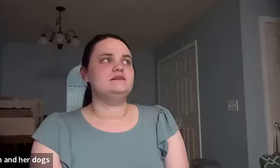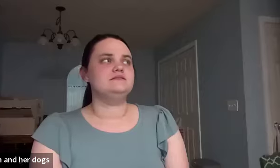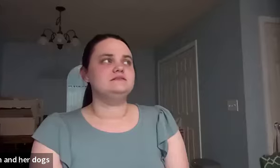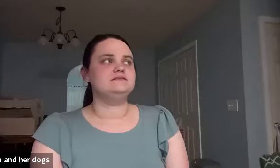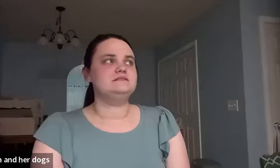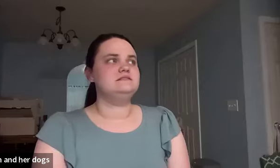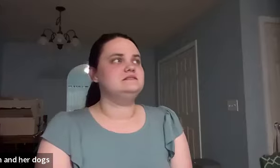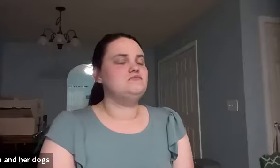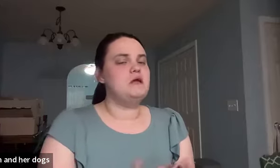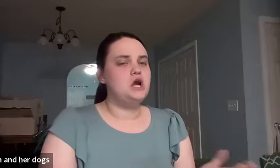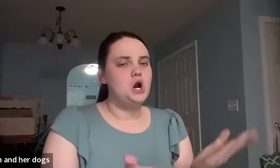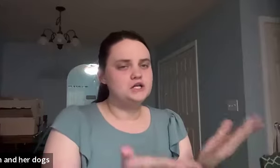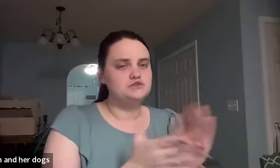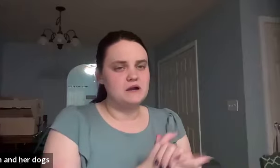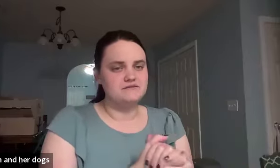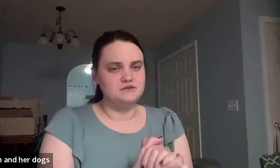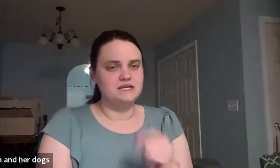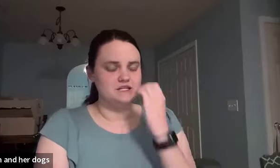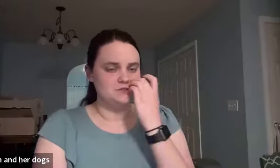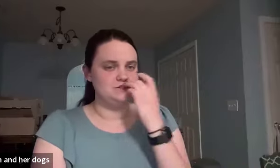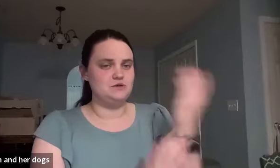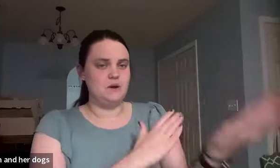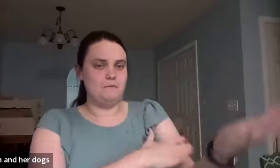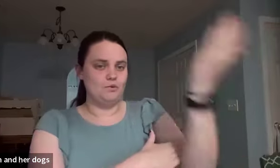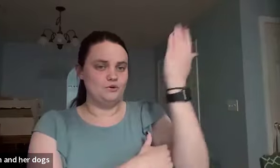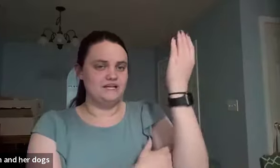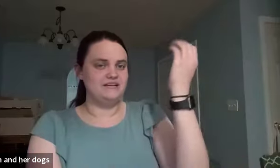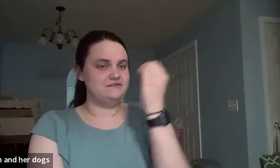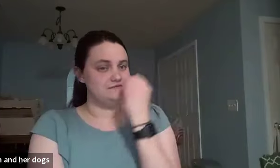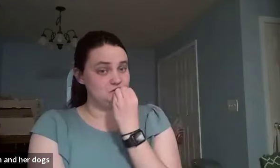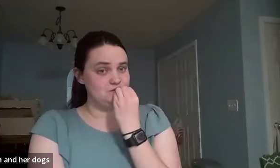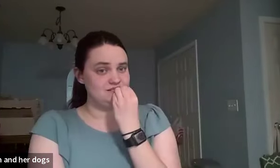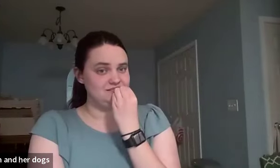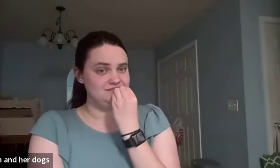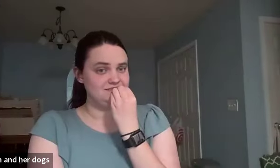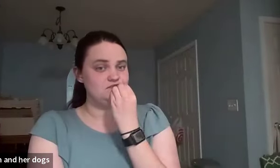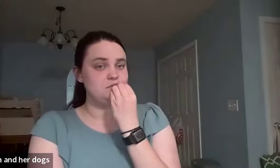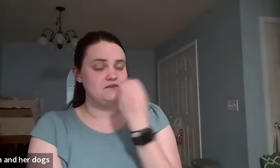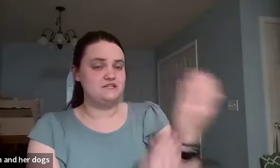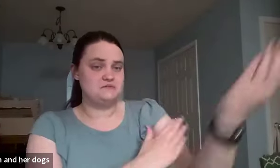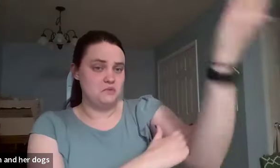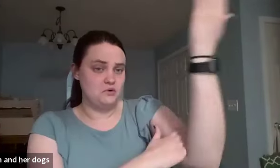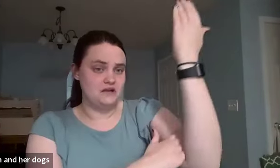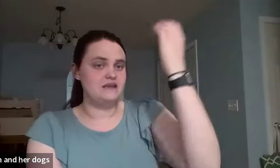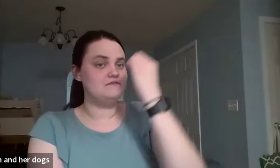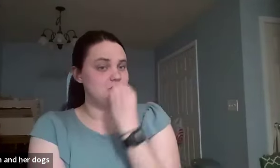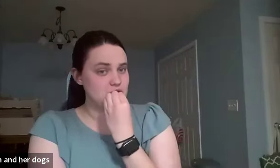the encouraged way of doing is you do morning food for breakfast, morning